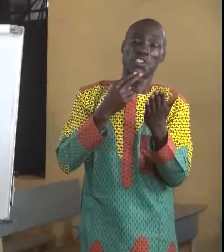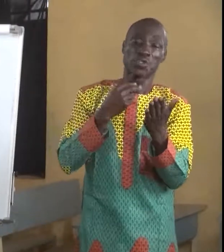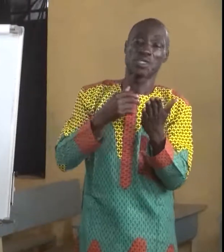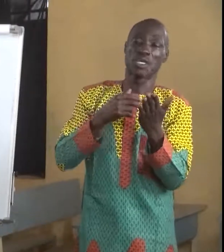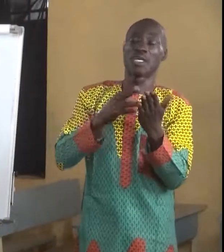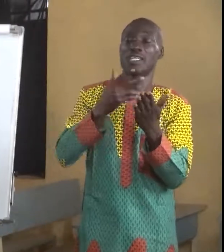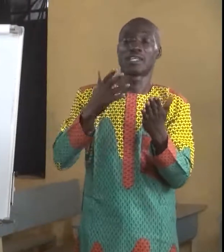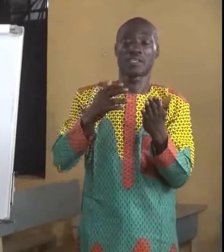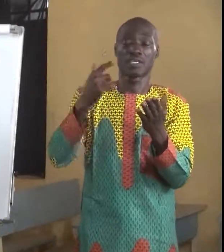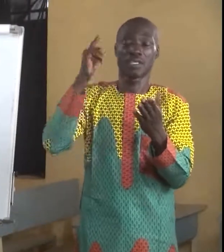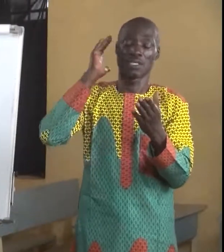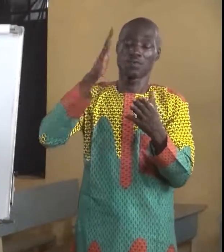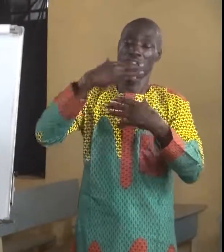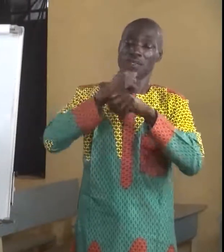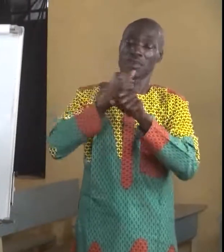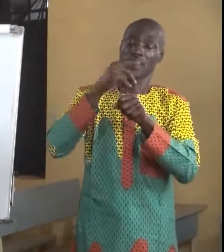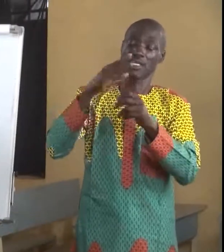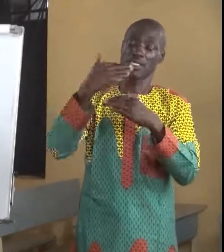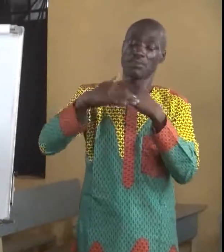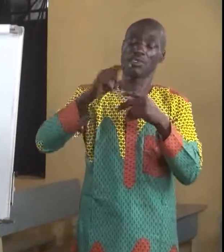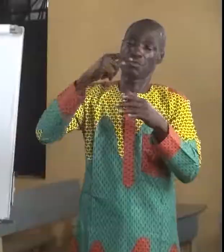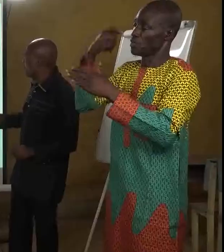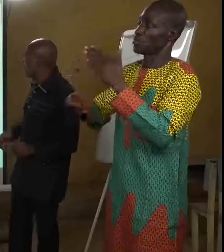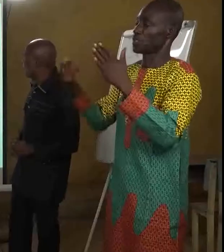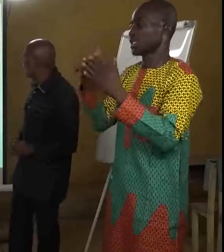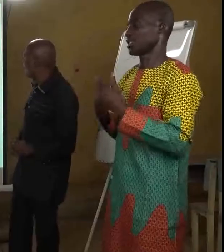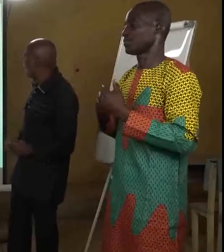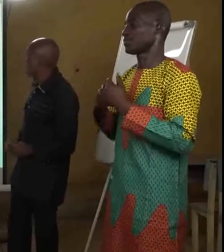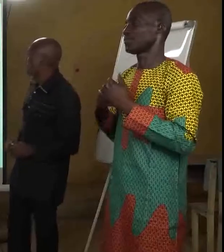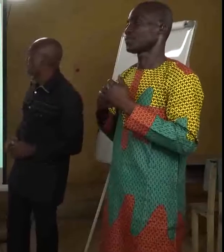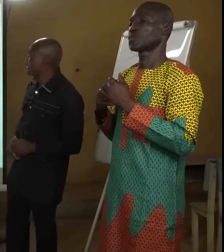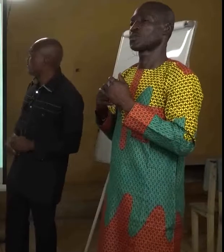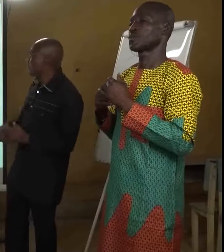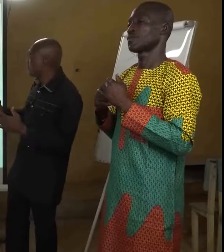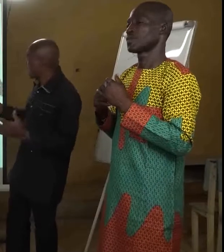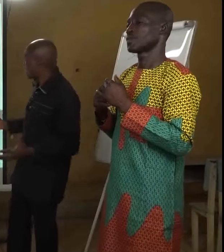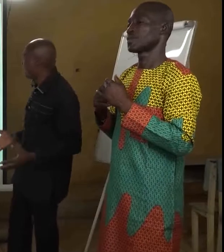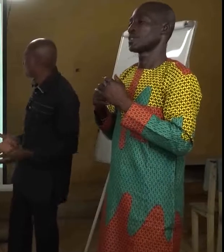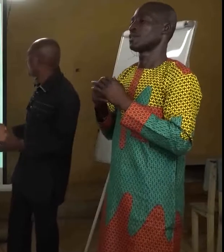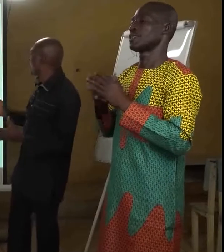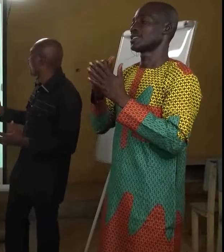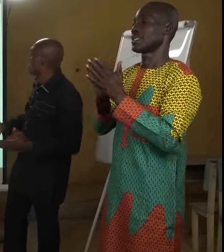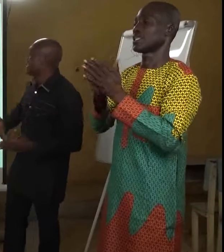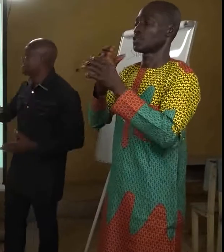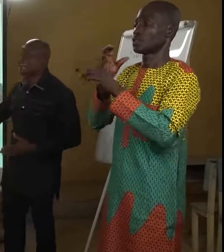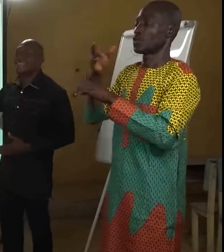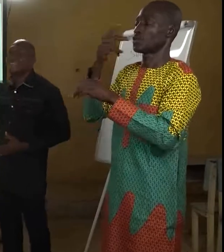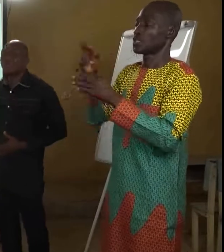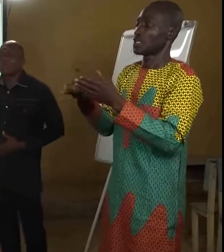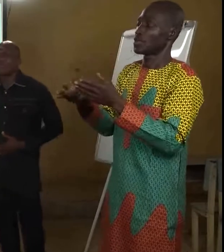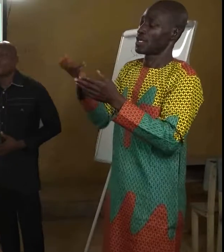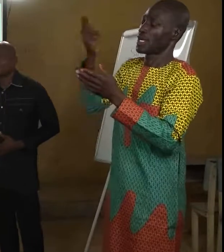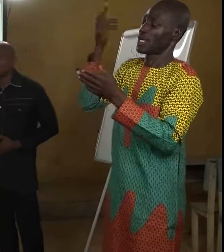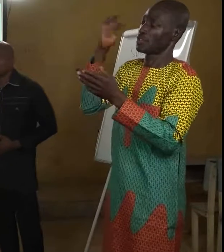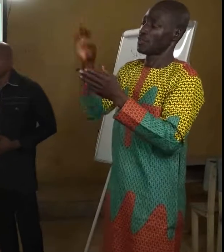that is cost pull inflation, when there is a rise in the prices of goods and services caused by increase in